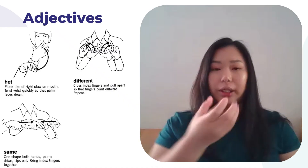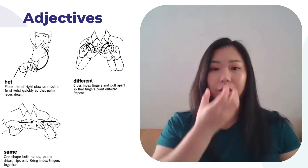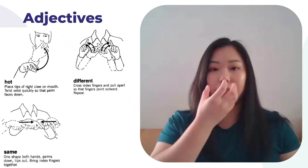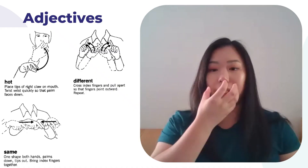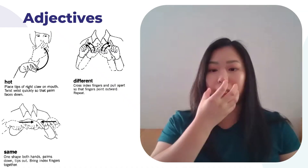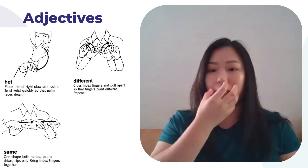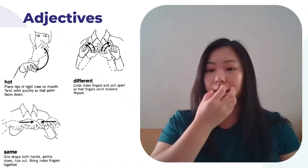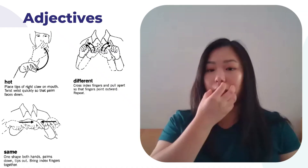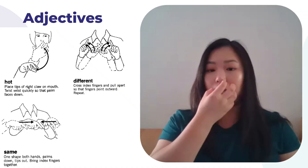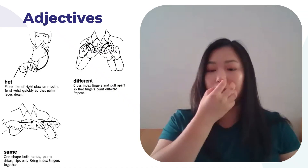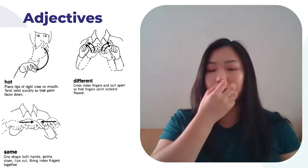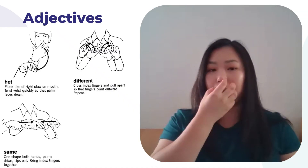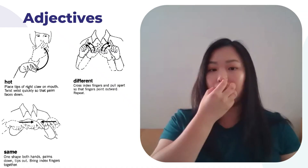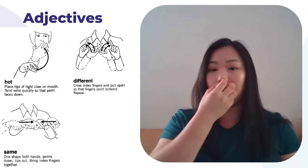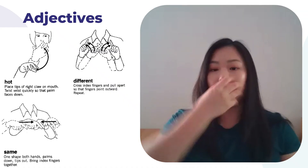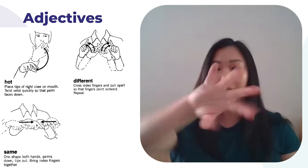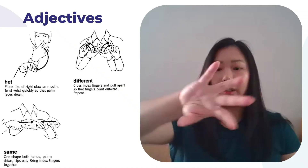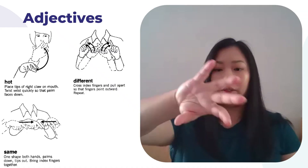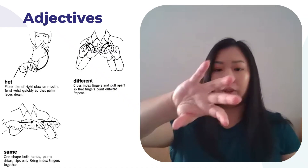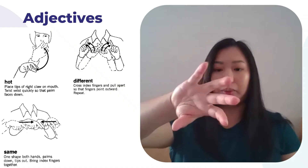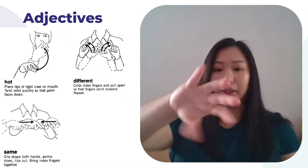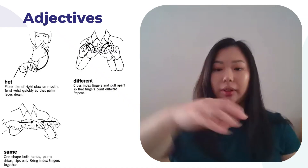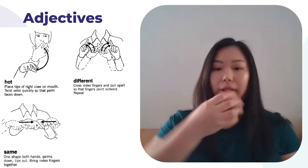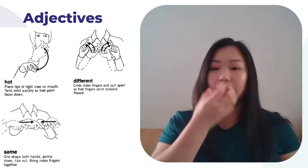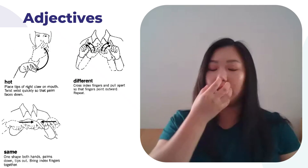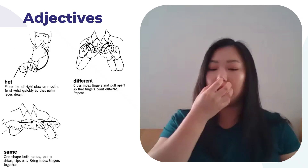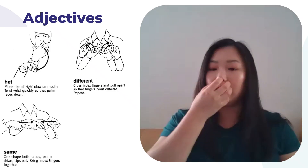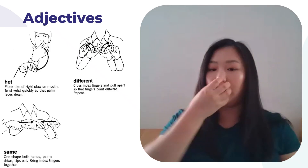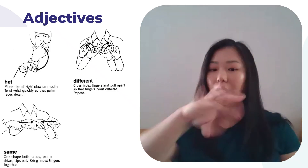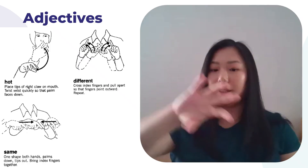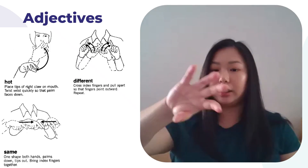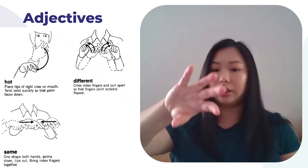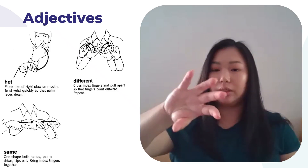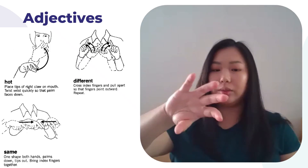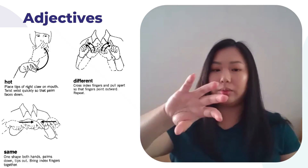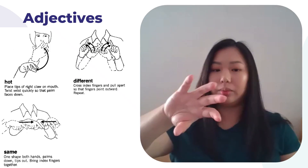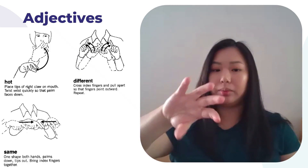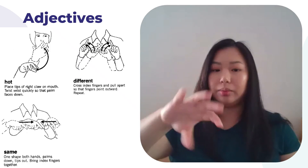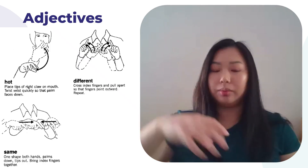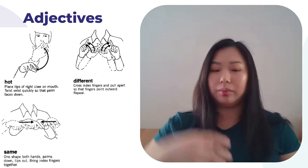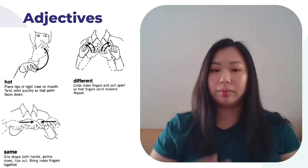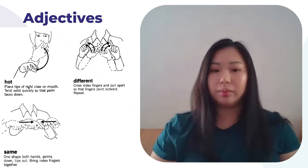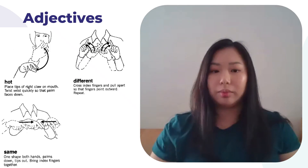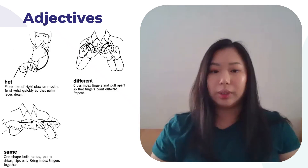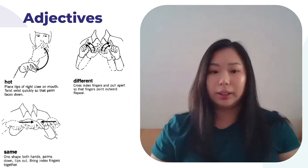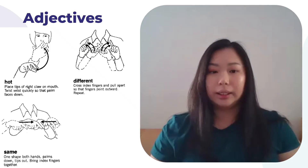so like you're taking something hot out of your mouth. Hot.